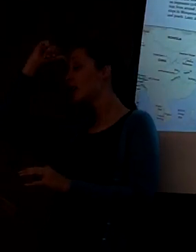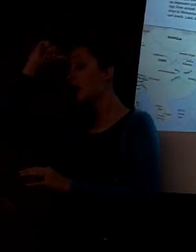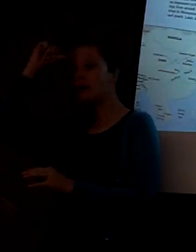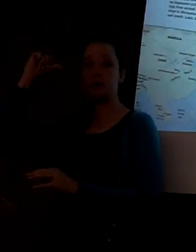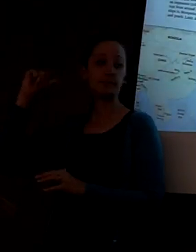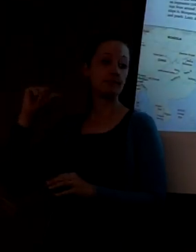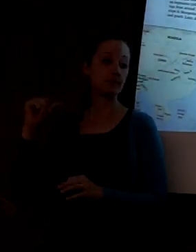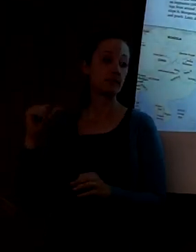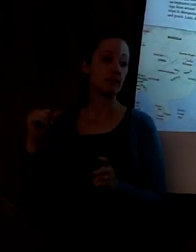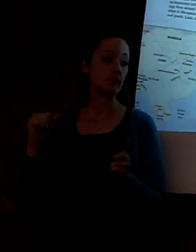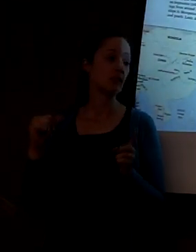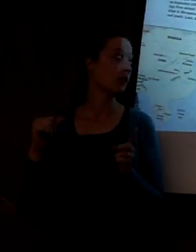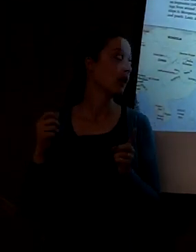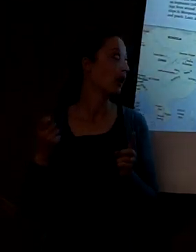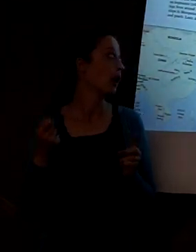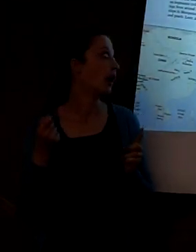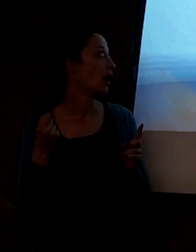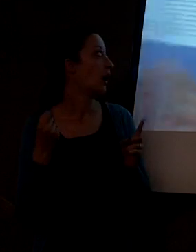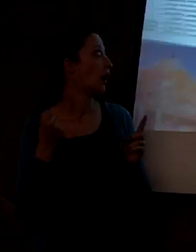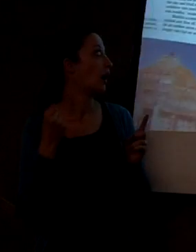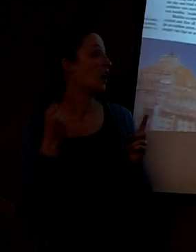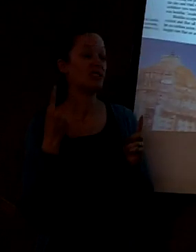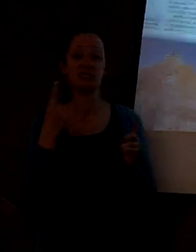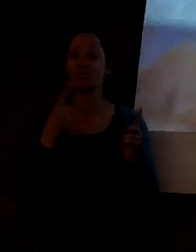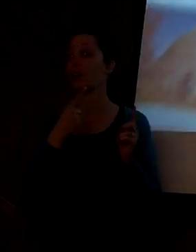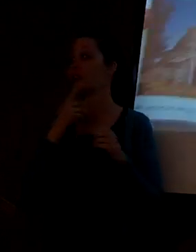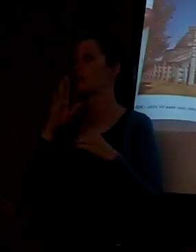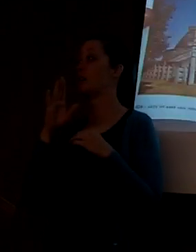Mohenjo-Daro, Harappa. The